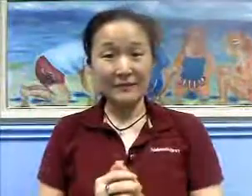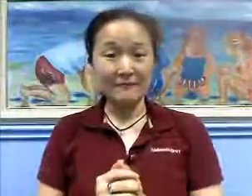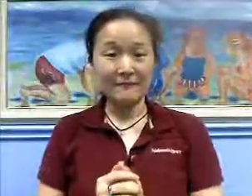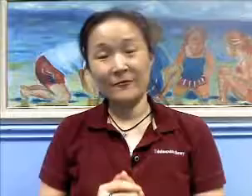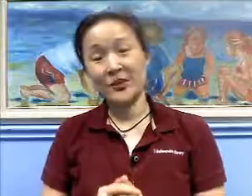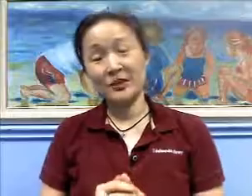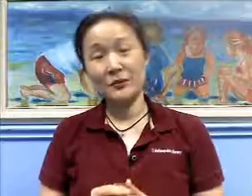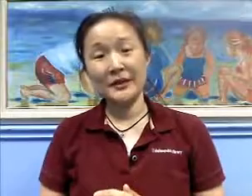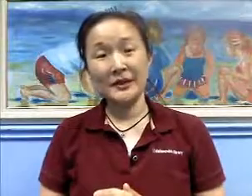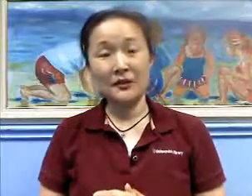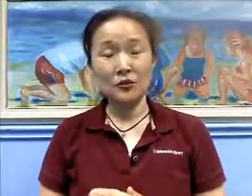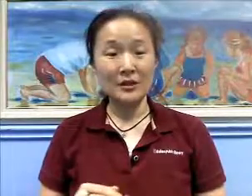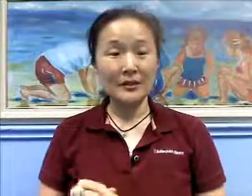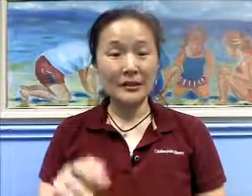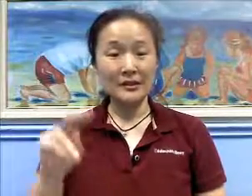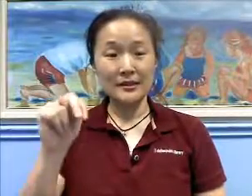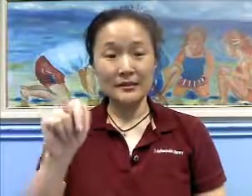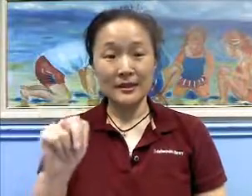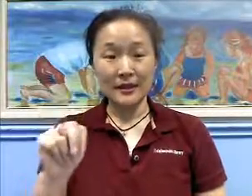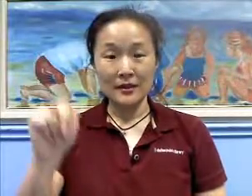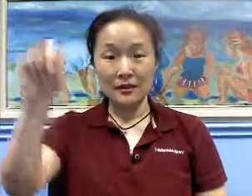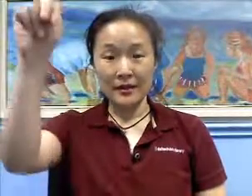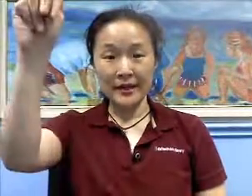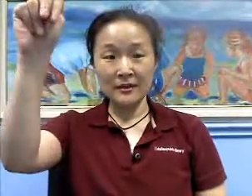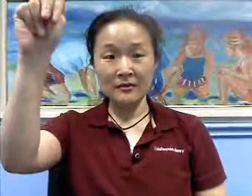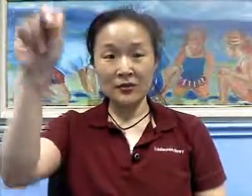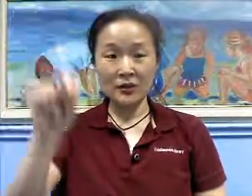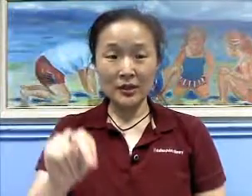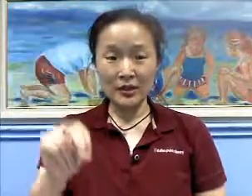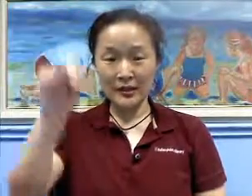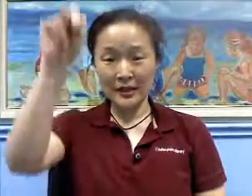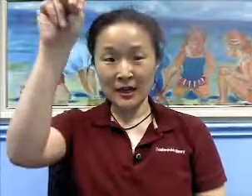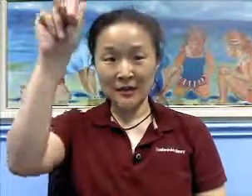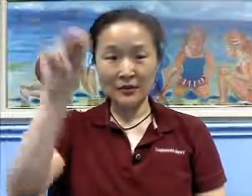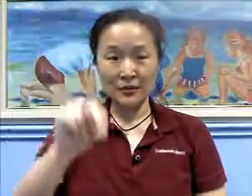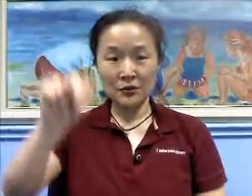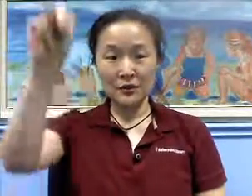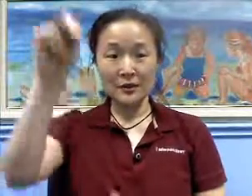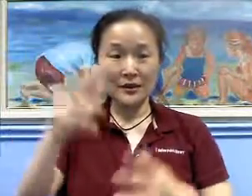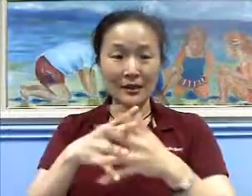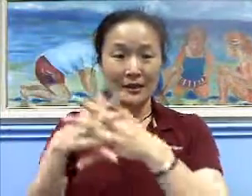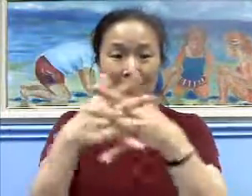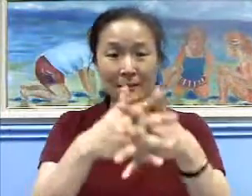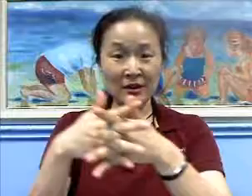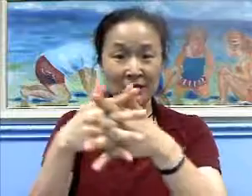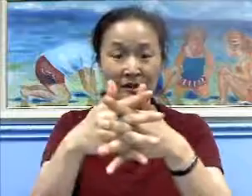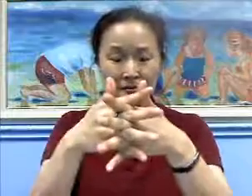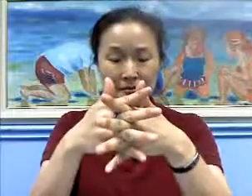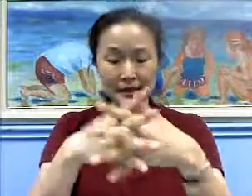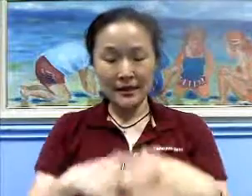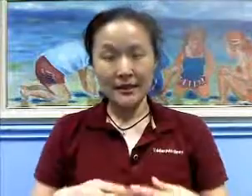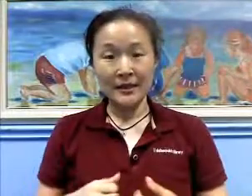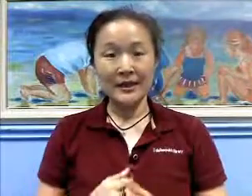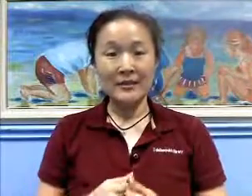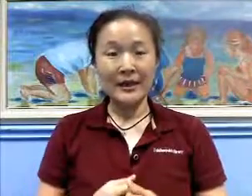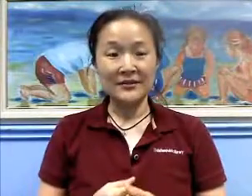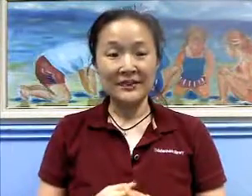them. First would be North America, so N for North and up, North America. Then next we have